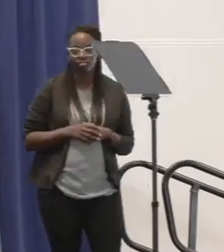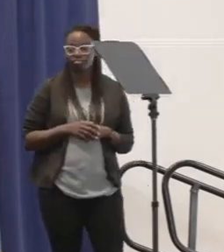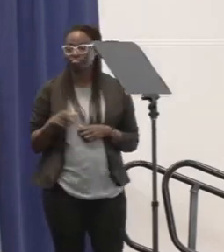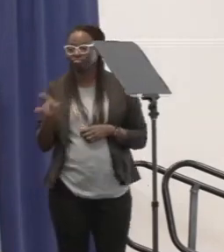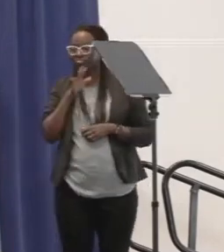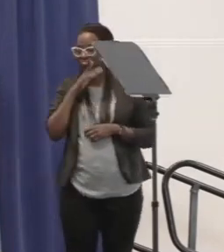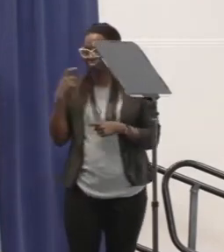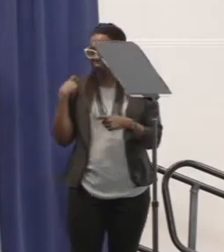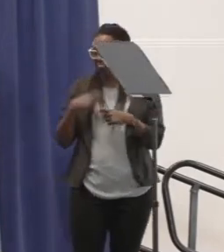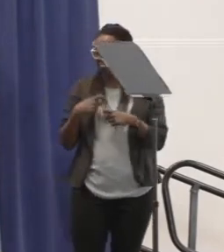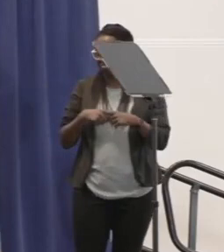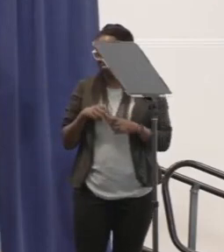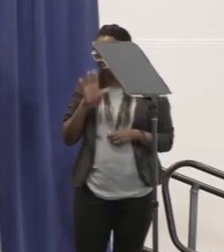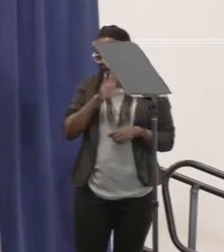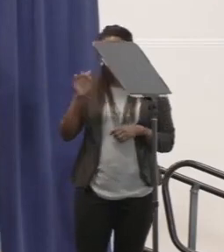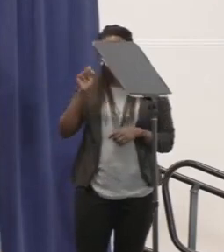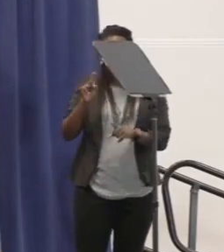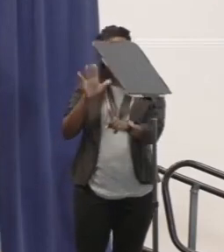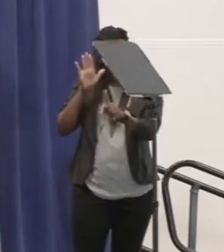casa.